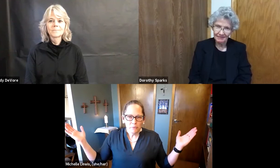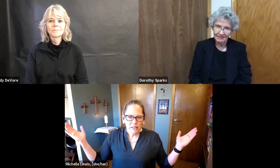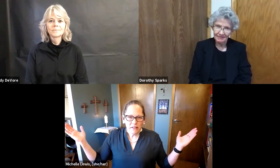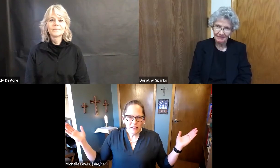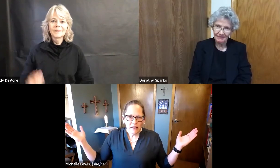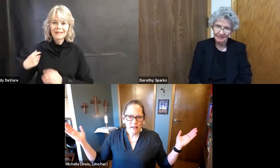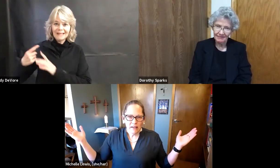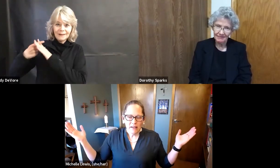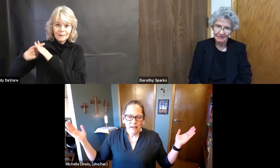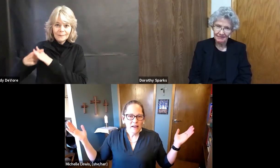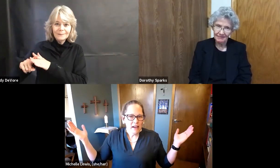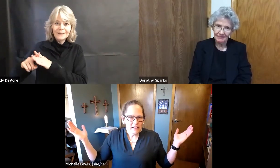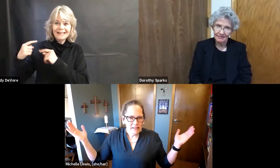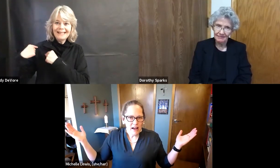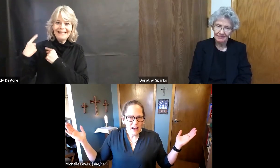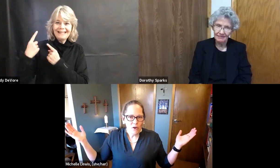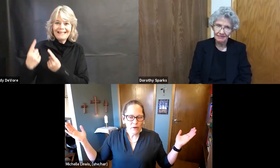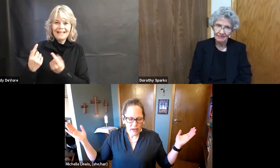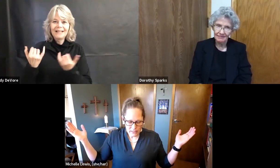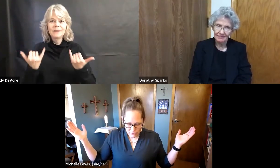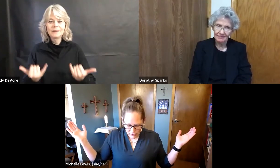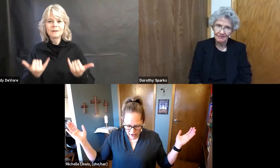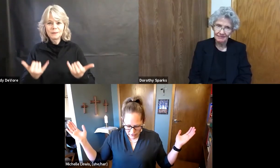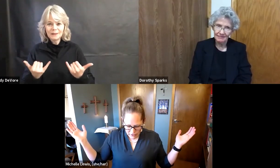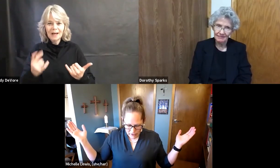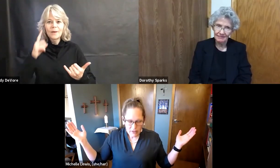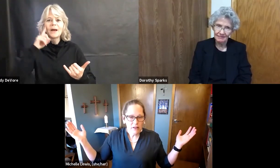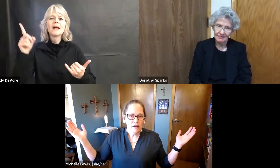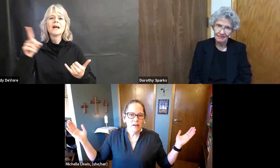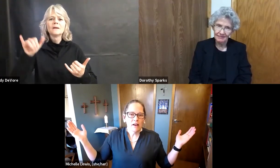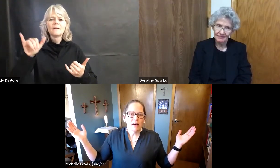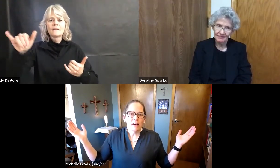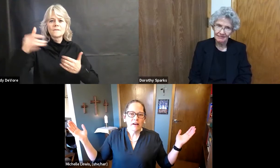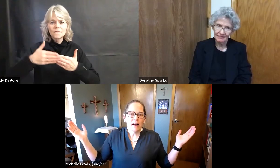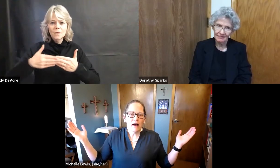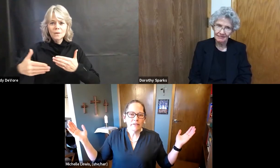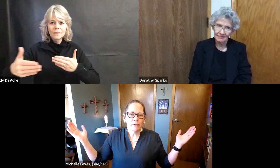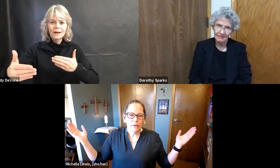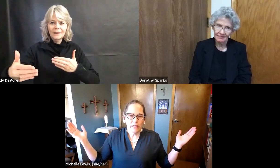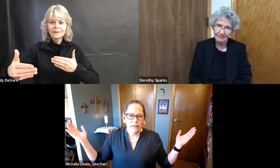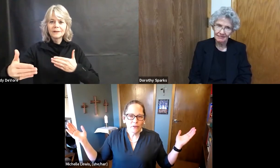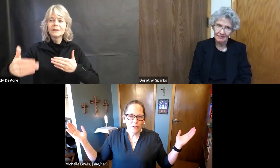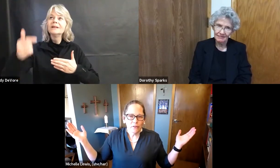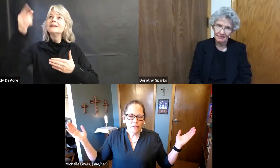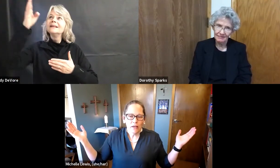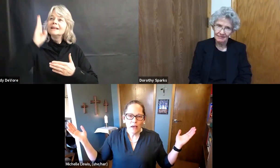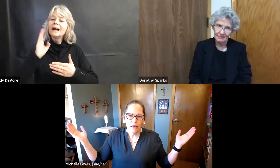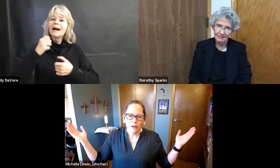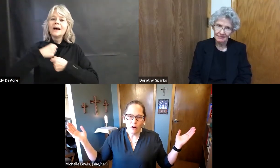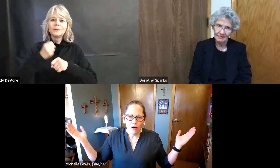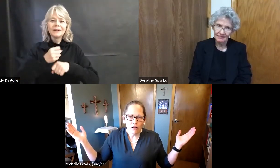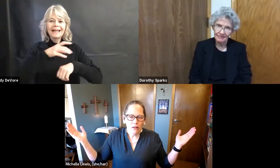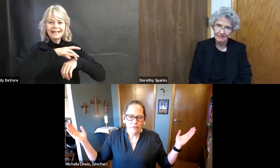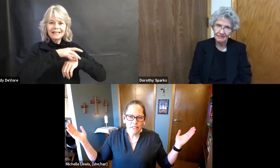In the beginning, and now, and forever, God created the earth